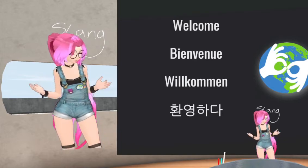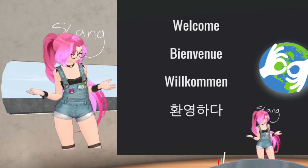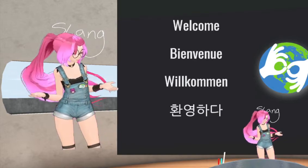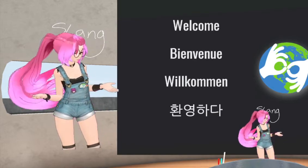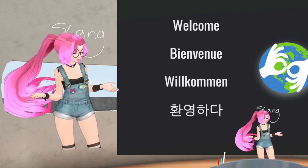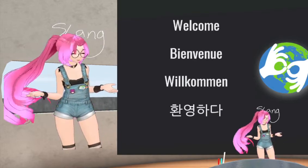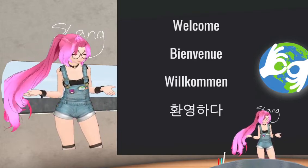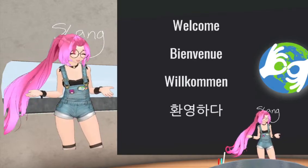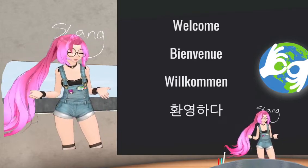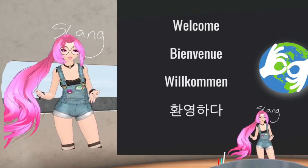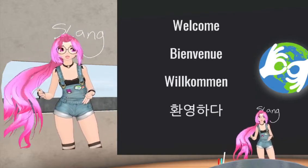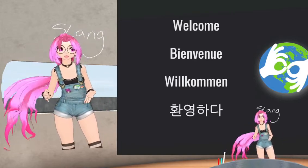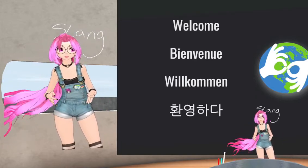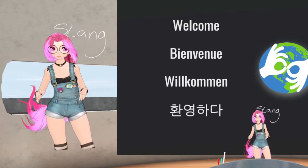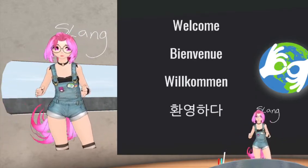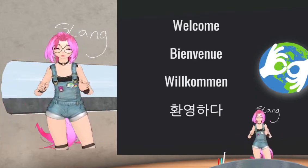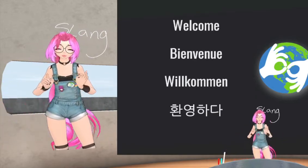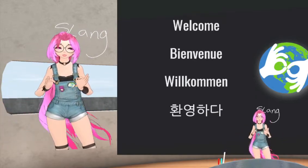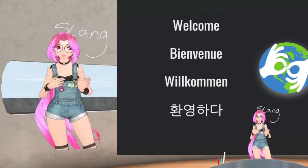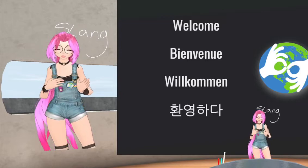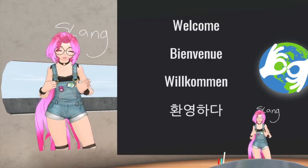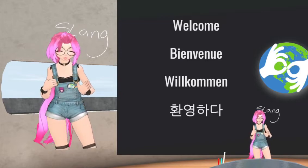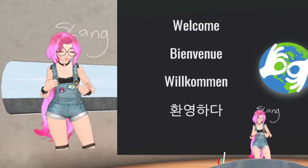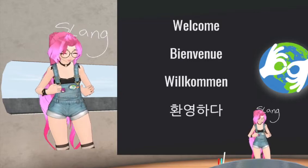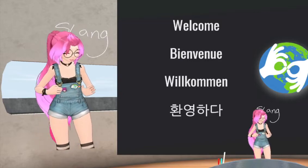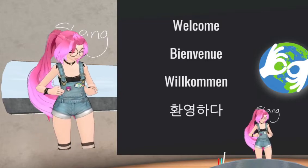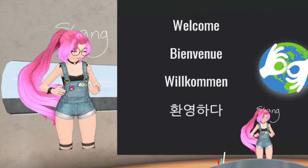Crack an egg on your head. Is that what you just said?